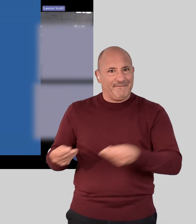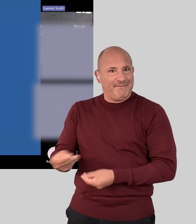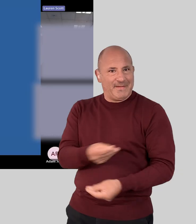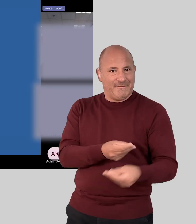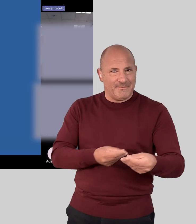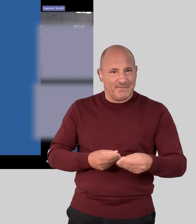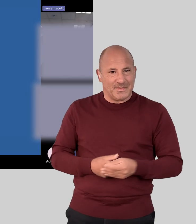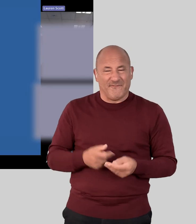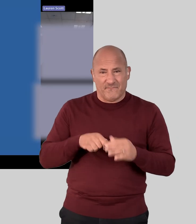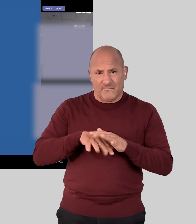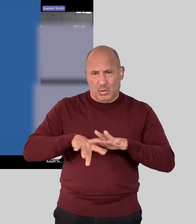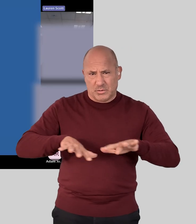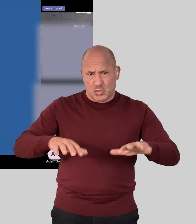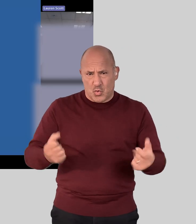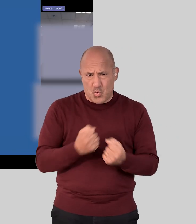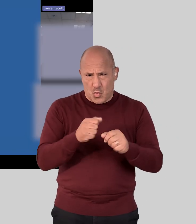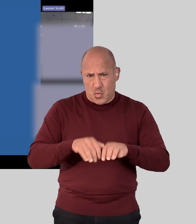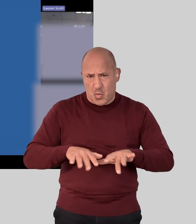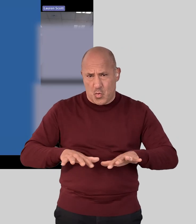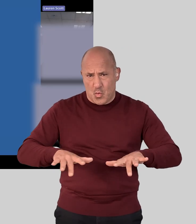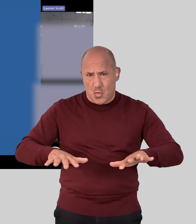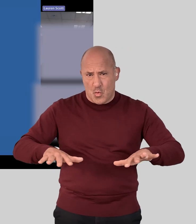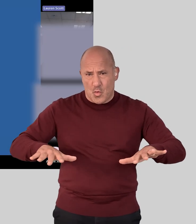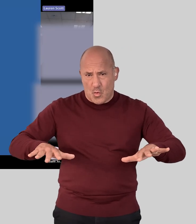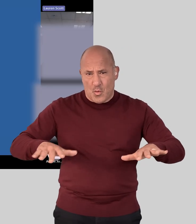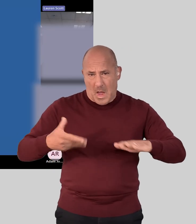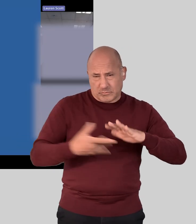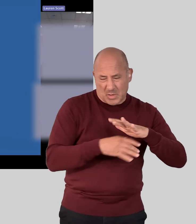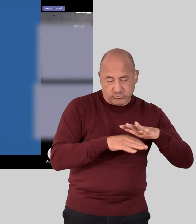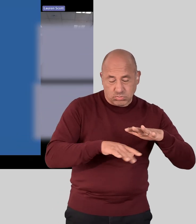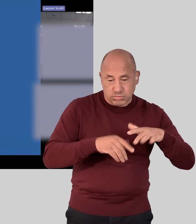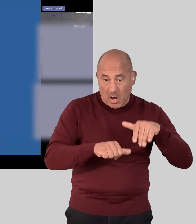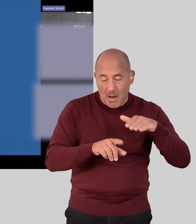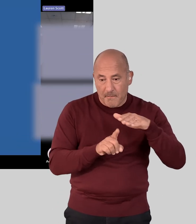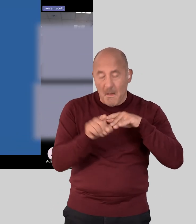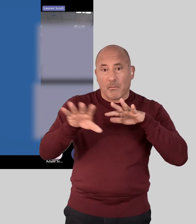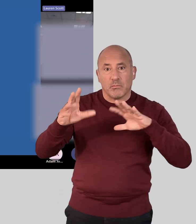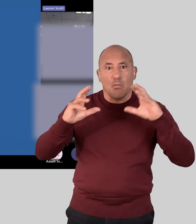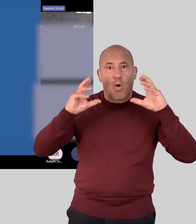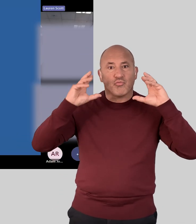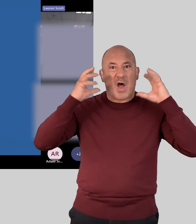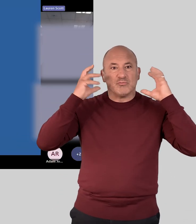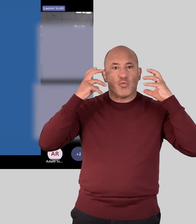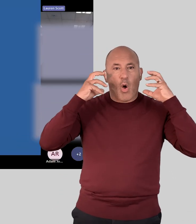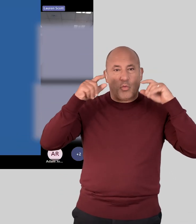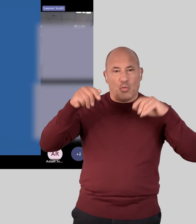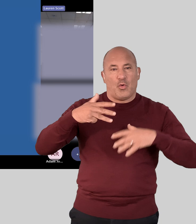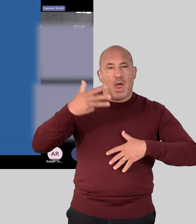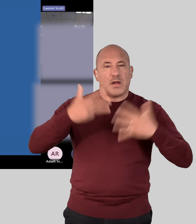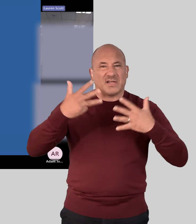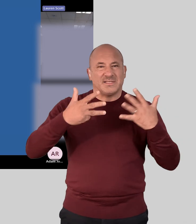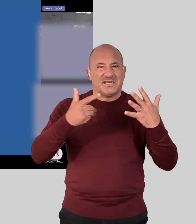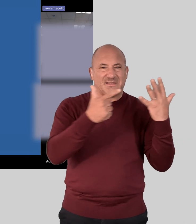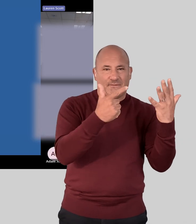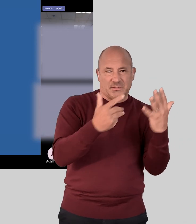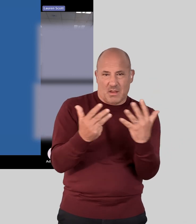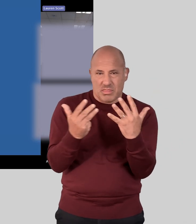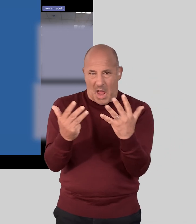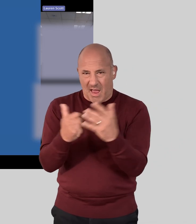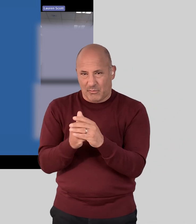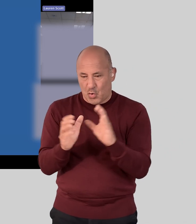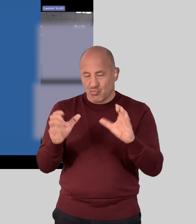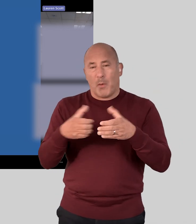city. As its influence deepened and broadened, the music spread from the underground onto the radio.